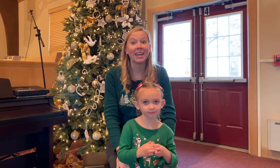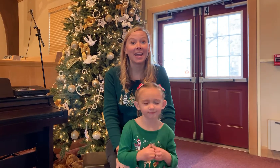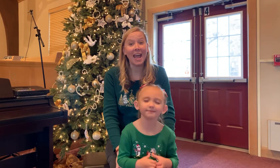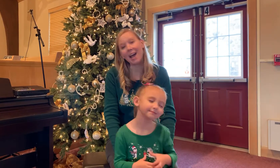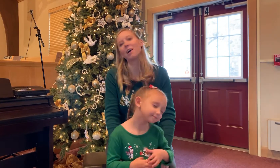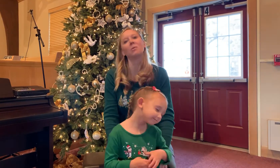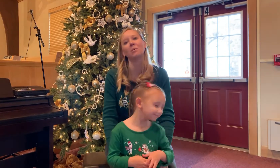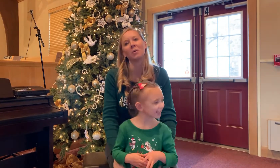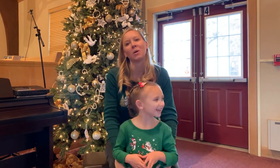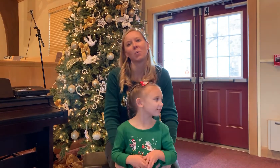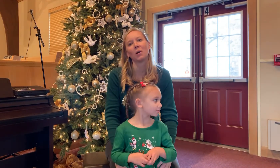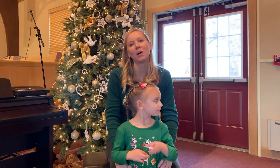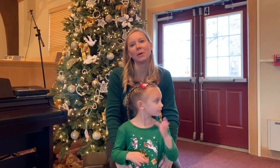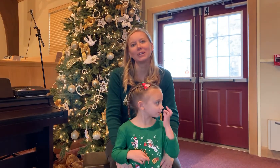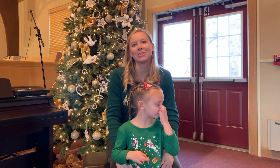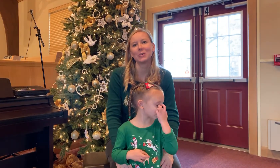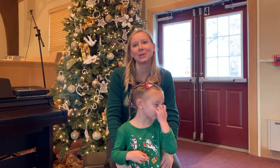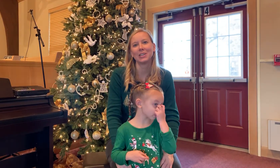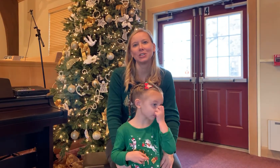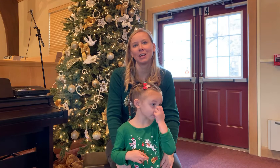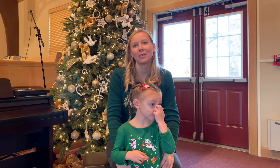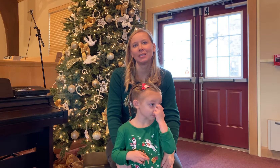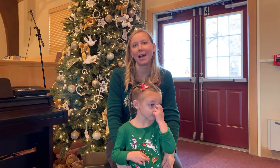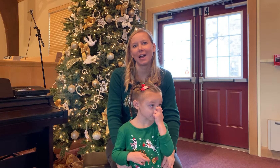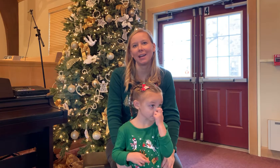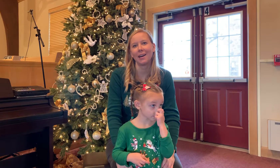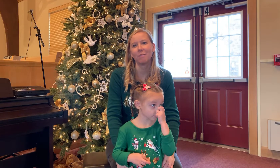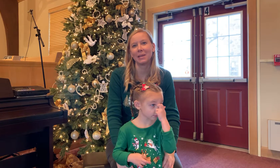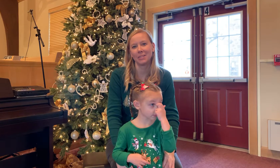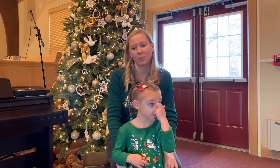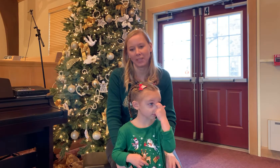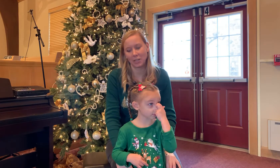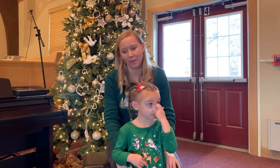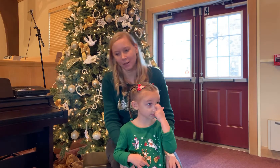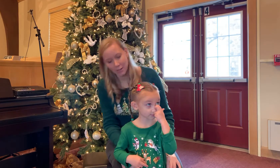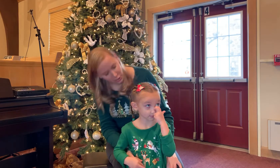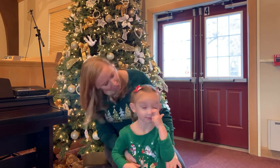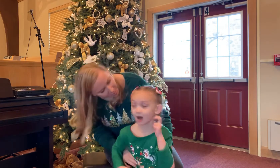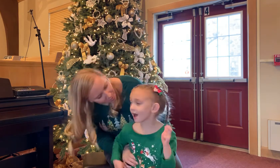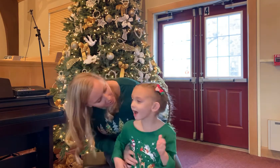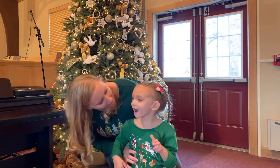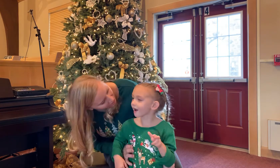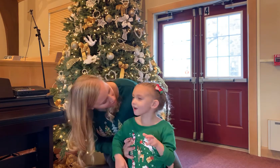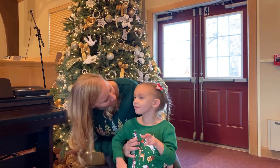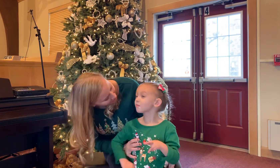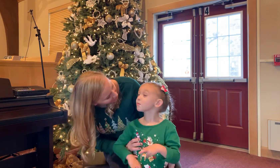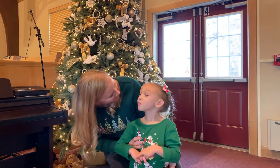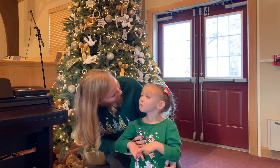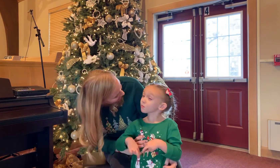And now we're going to share the sign of peace with each other. Do you remember how we showed everyone this last